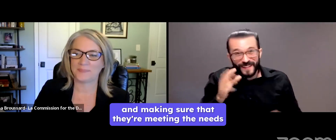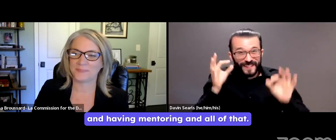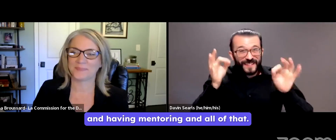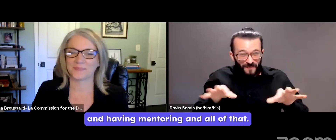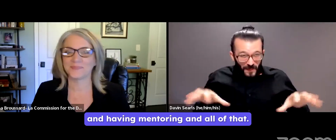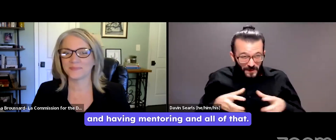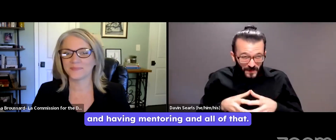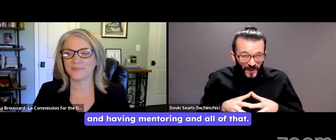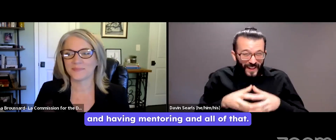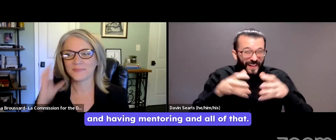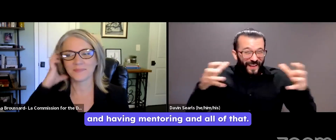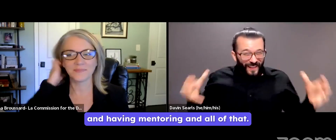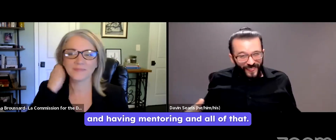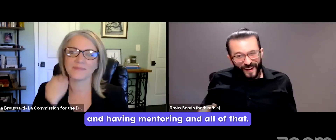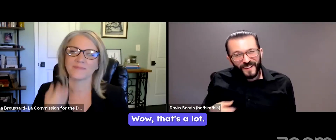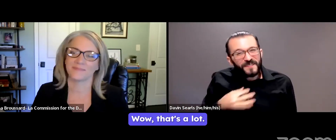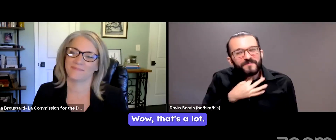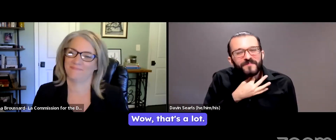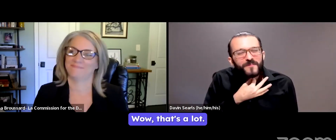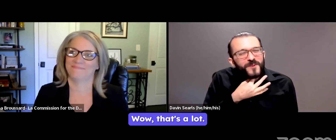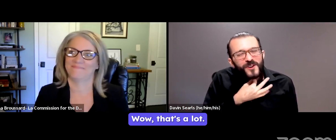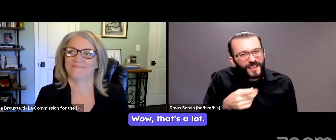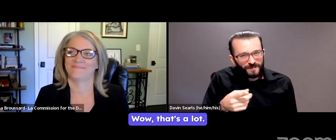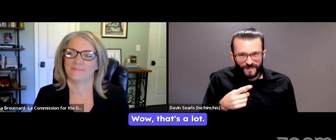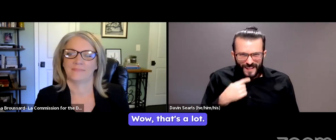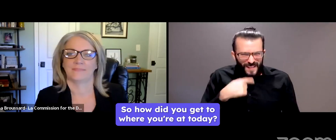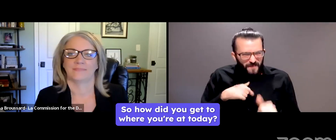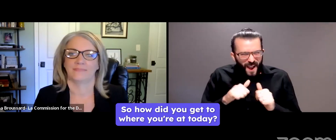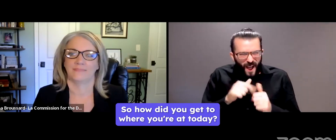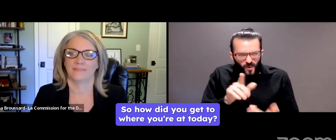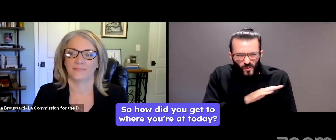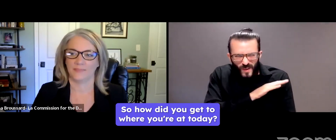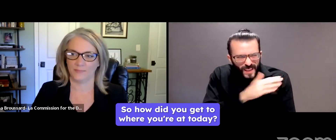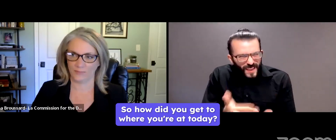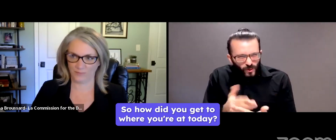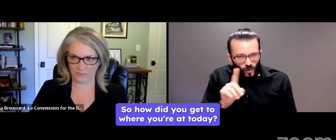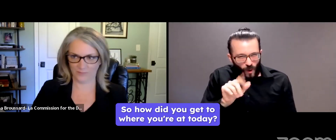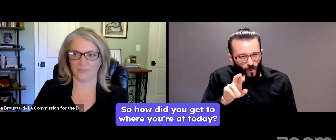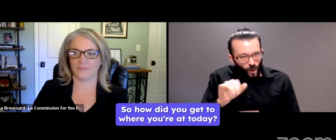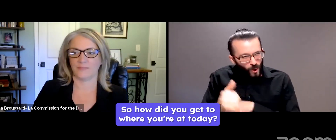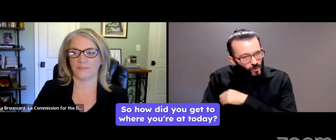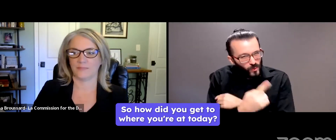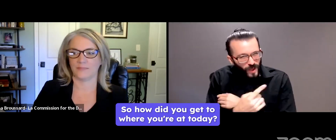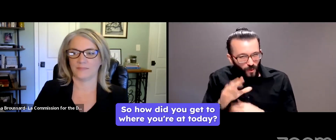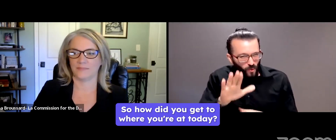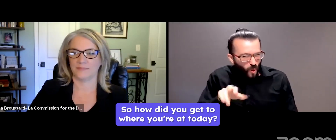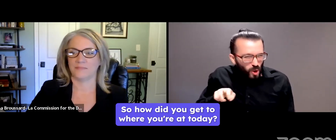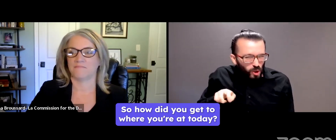and having mentoring and all of that. Wow, that's a lot. So, how did you get to where you're